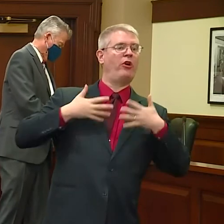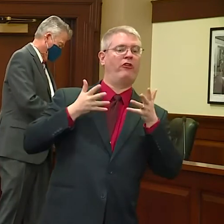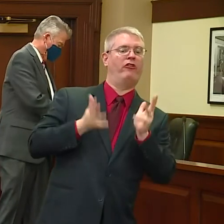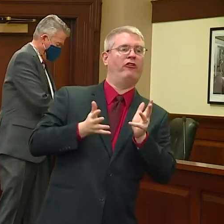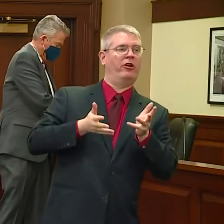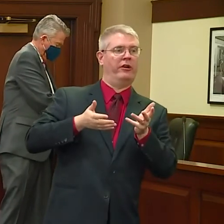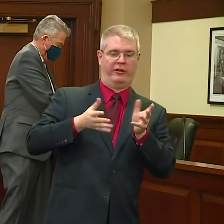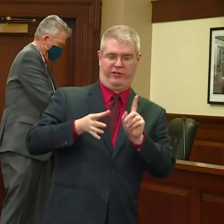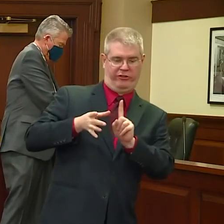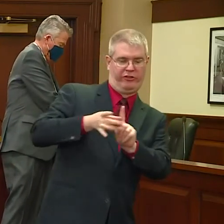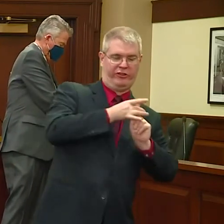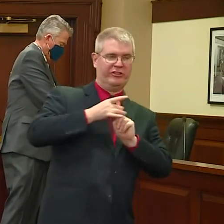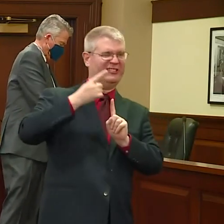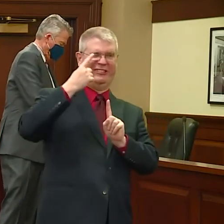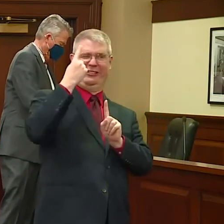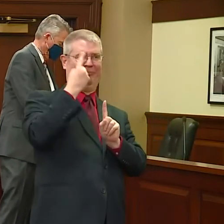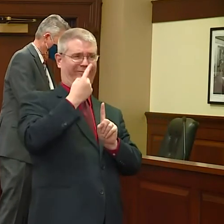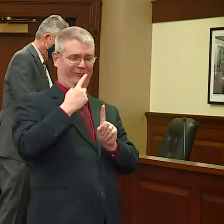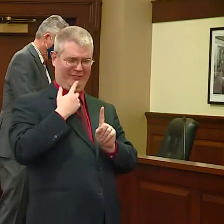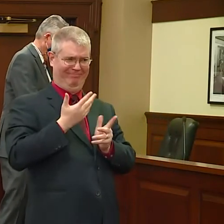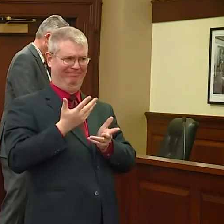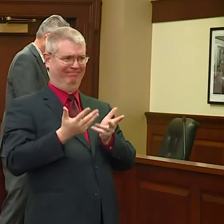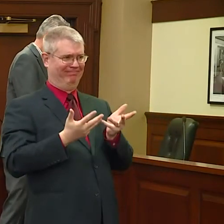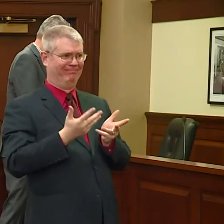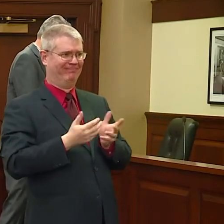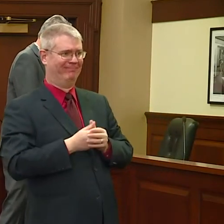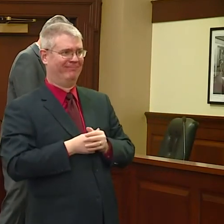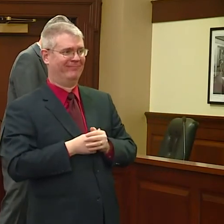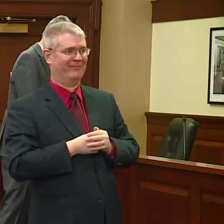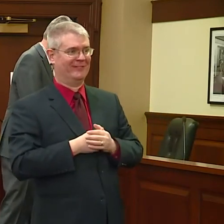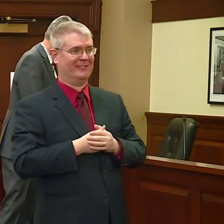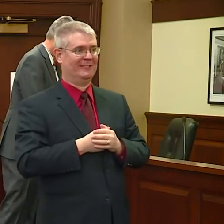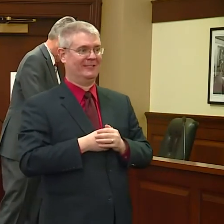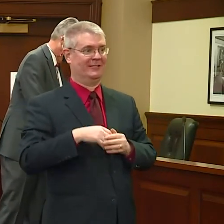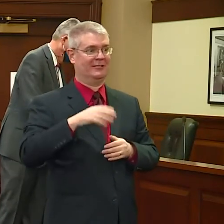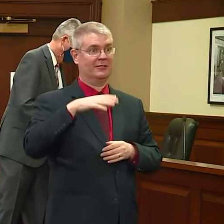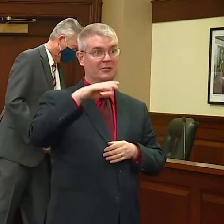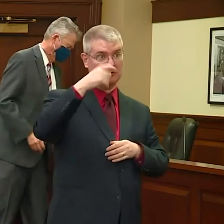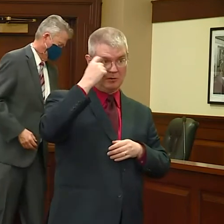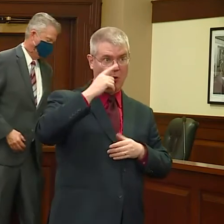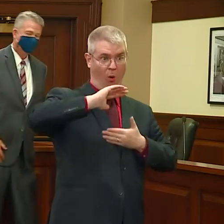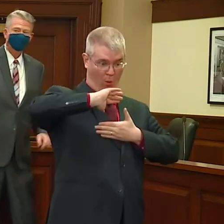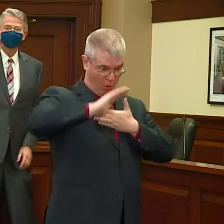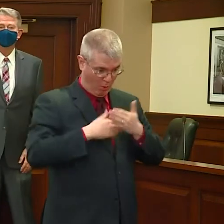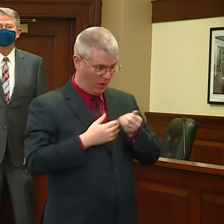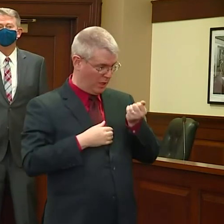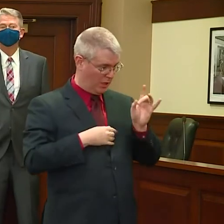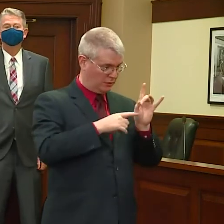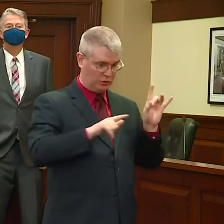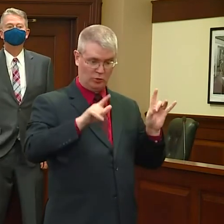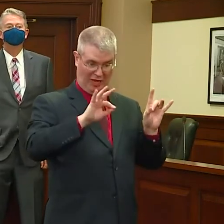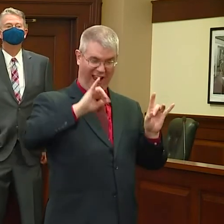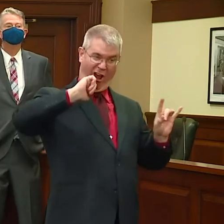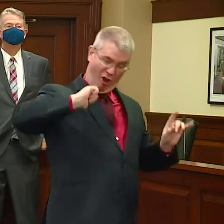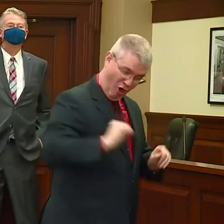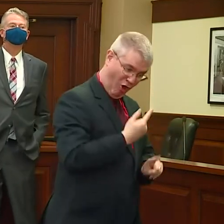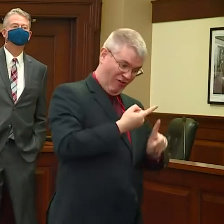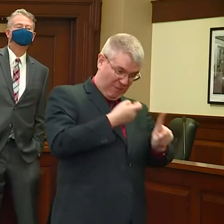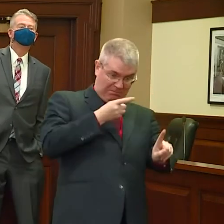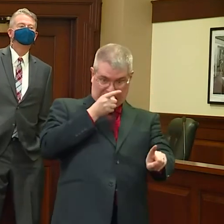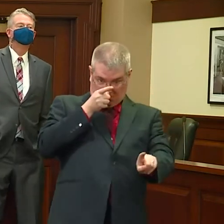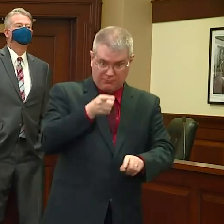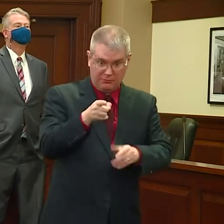to reduce this. But we're just seeing across the board in this age group our highest rates. Dropping down, the next age groups that have